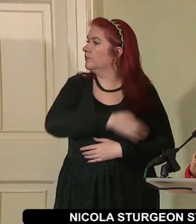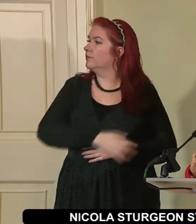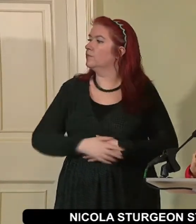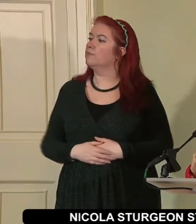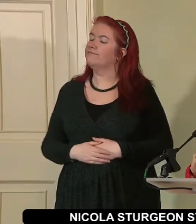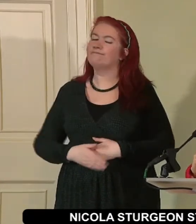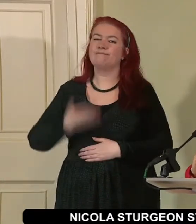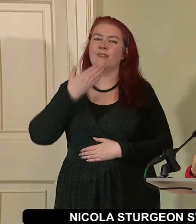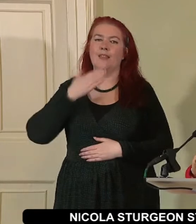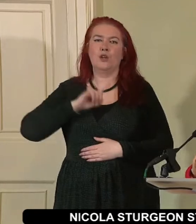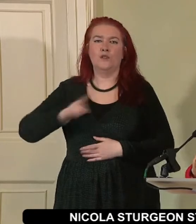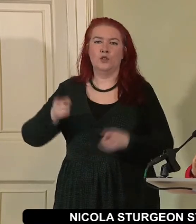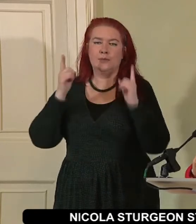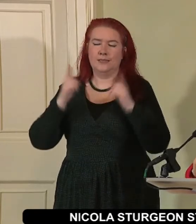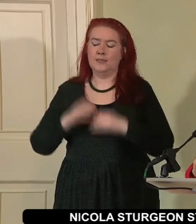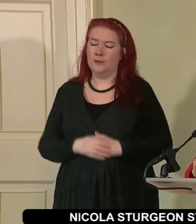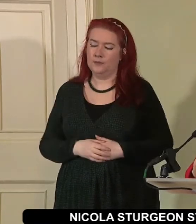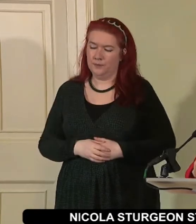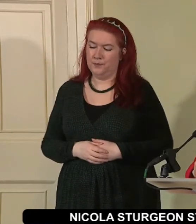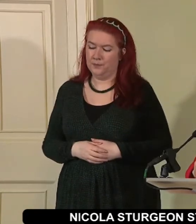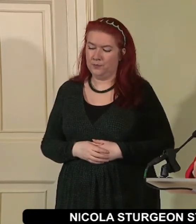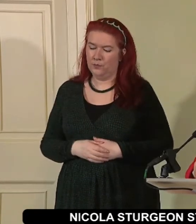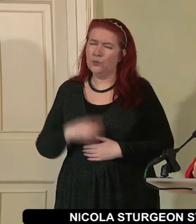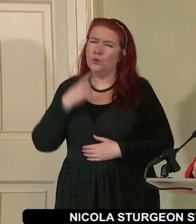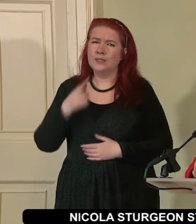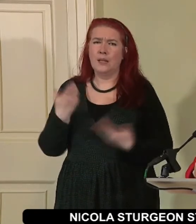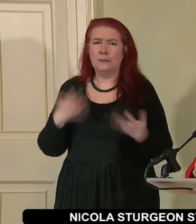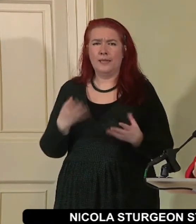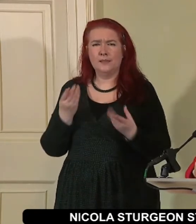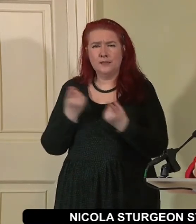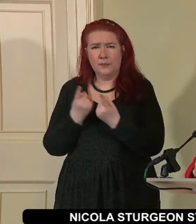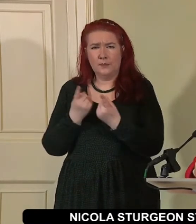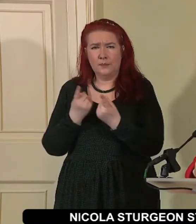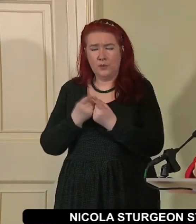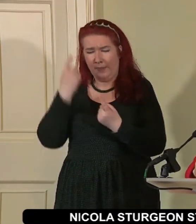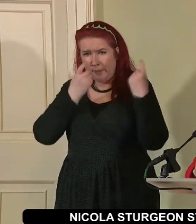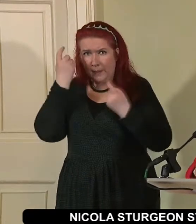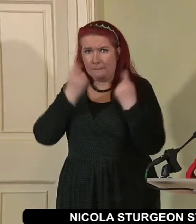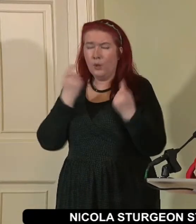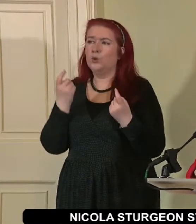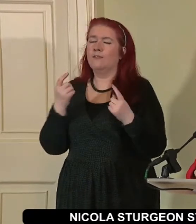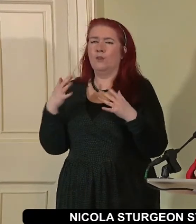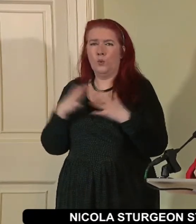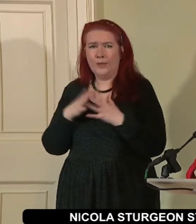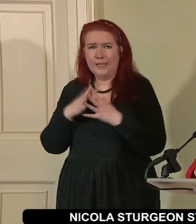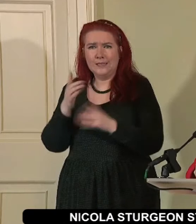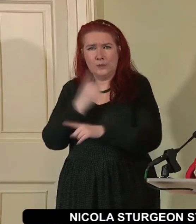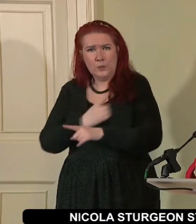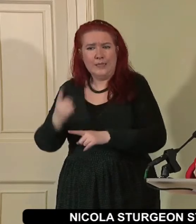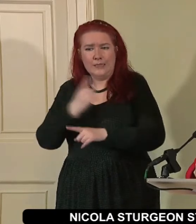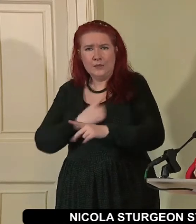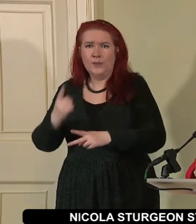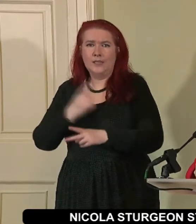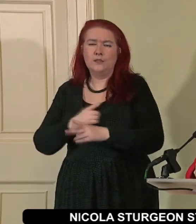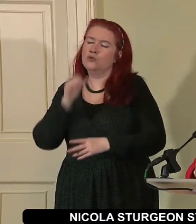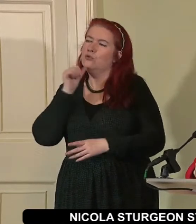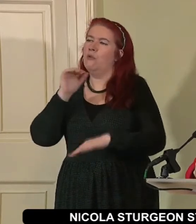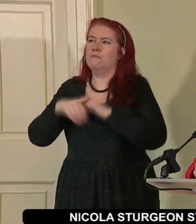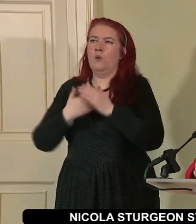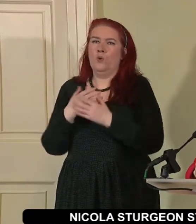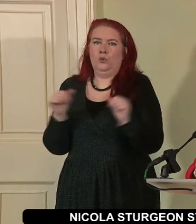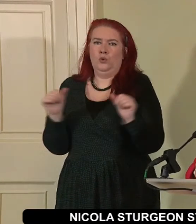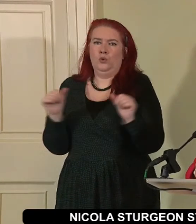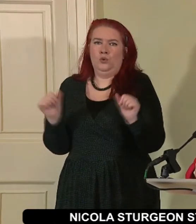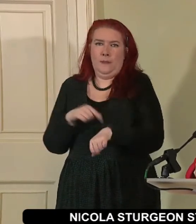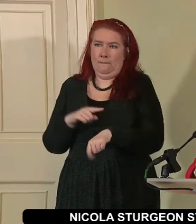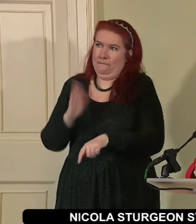Thank you, First Minister. You spoke about this has been something you've been thinking about a matter of weeks and not in response to short-term pressures, but at